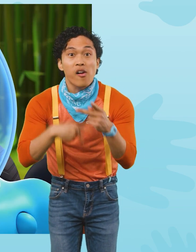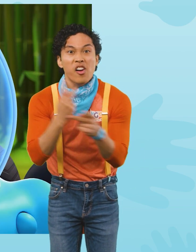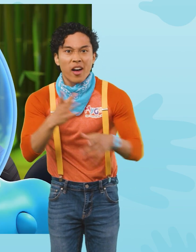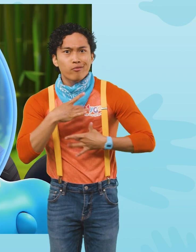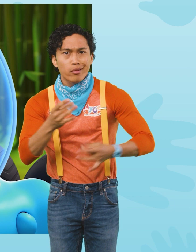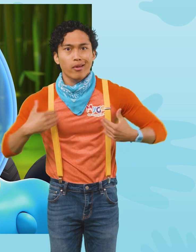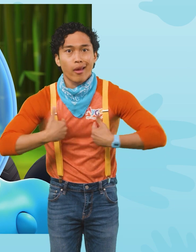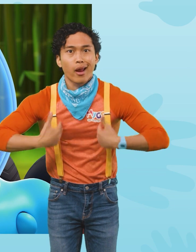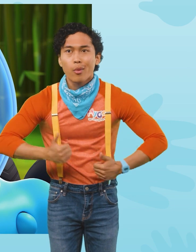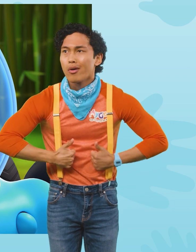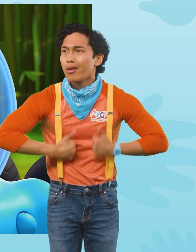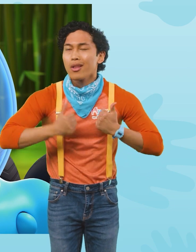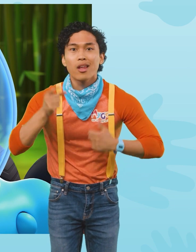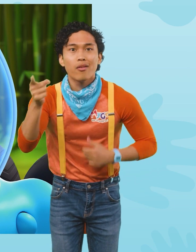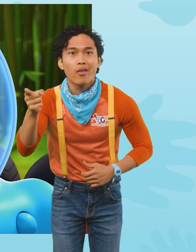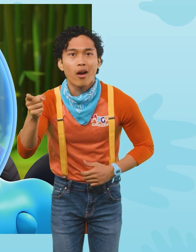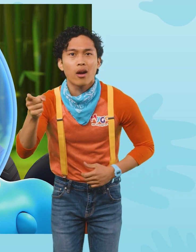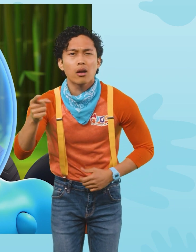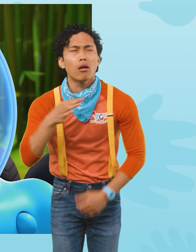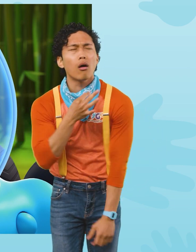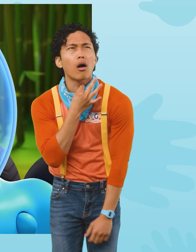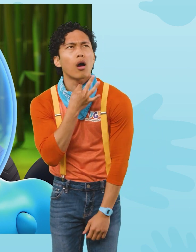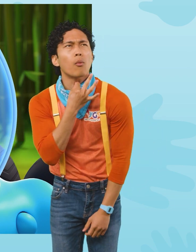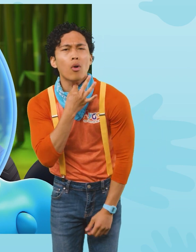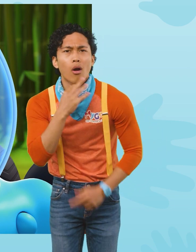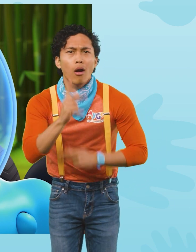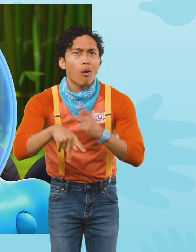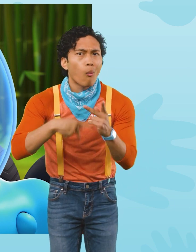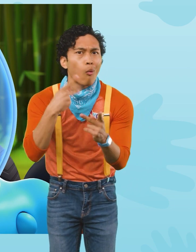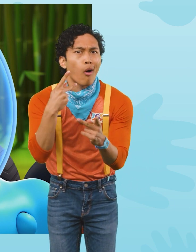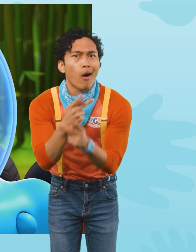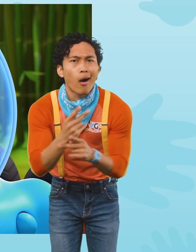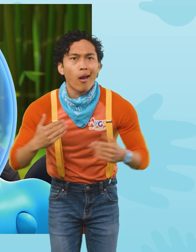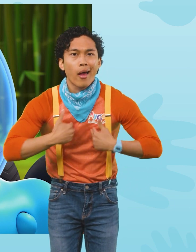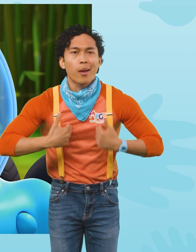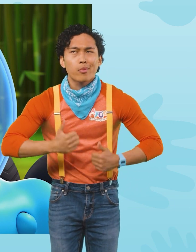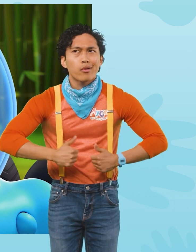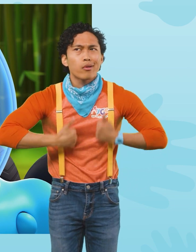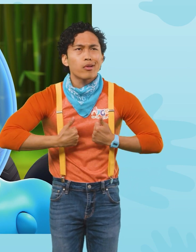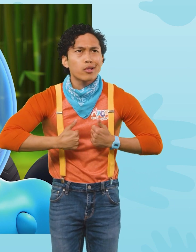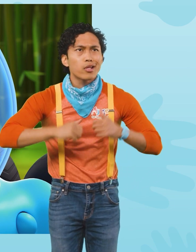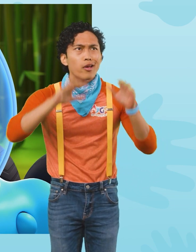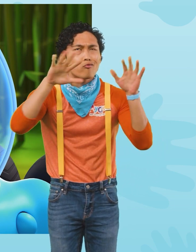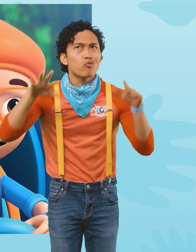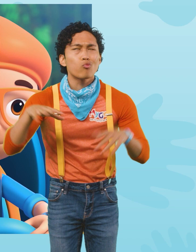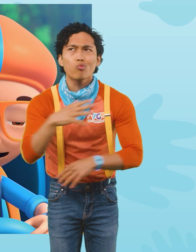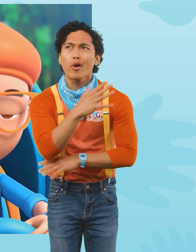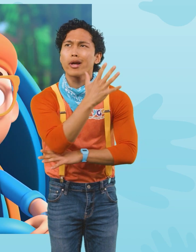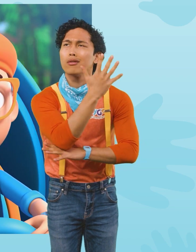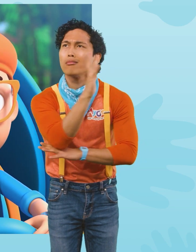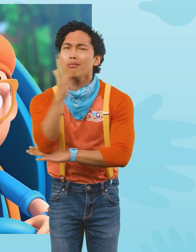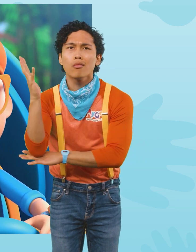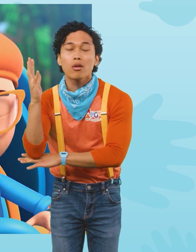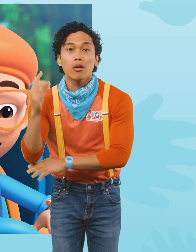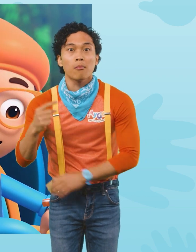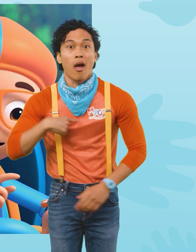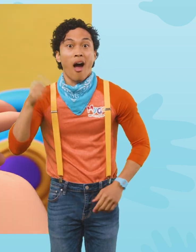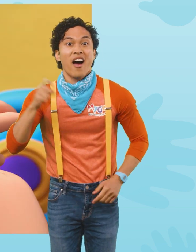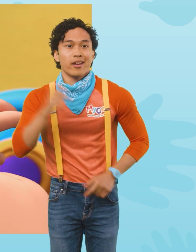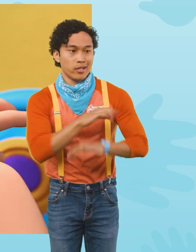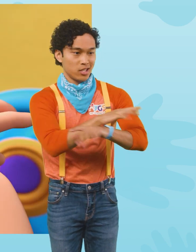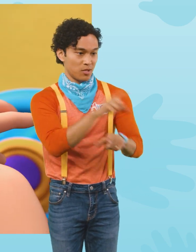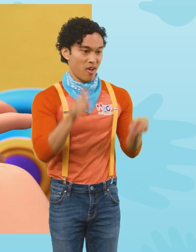interesting animals are in there. I wonder, what kind of animals live in a rainforest? I'm gonna need spider